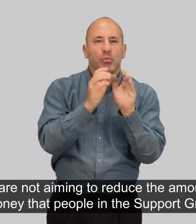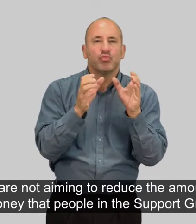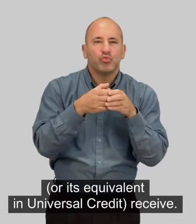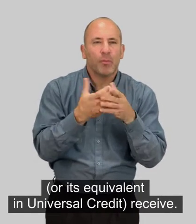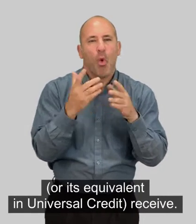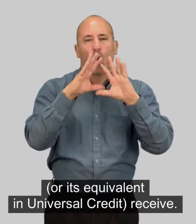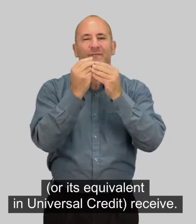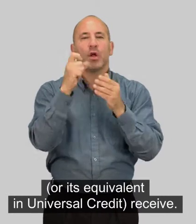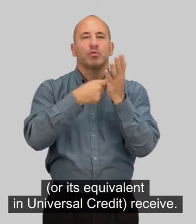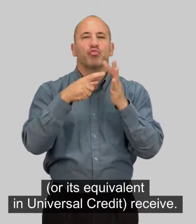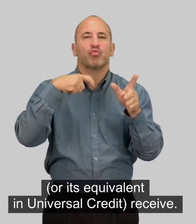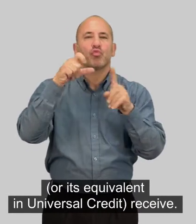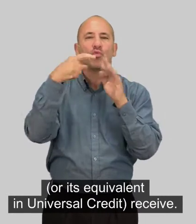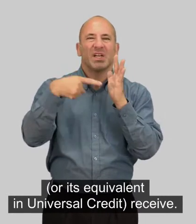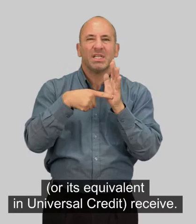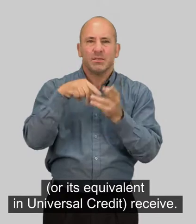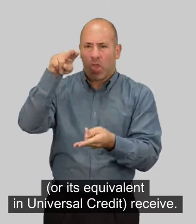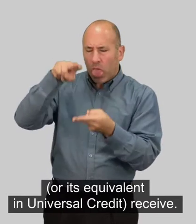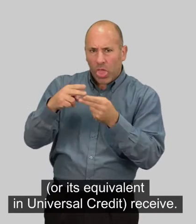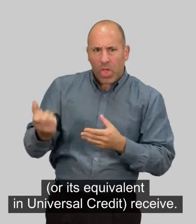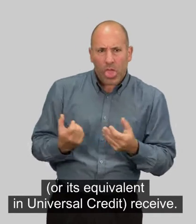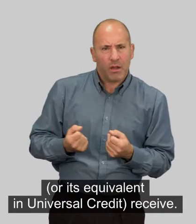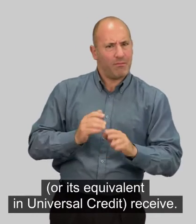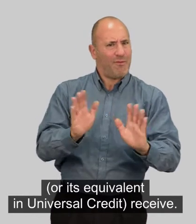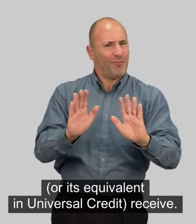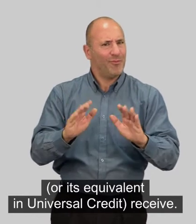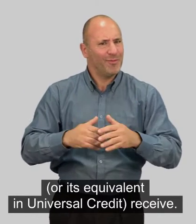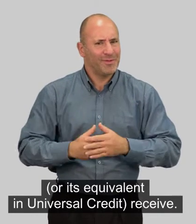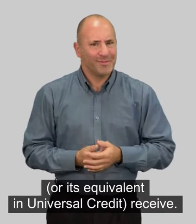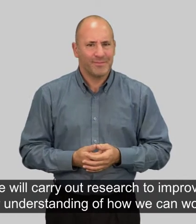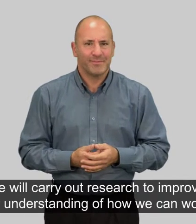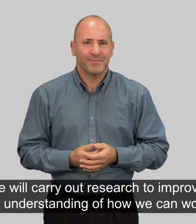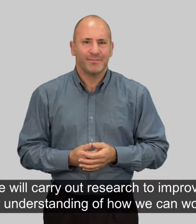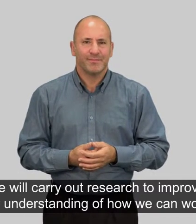group, or its equivalent in universal credit, receive.